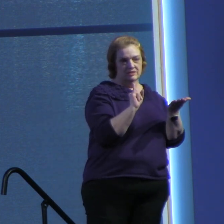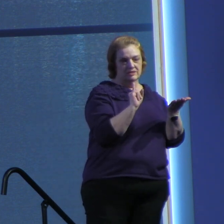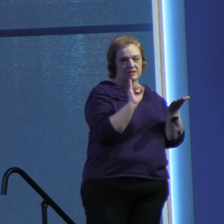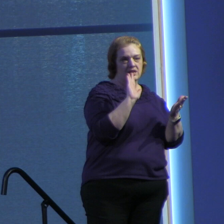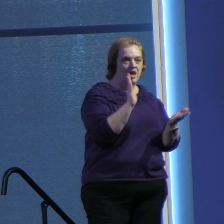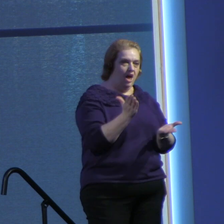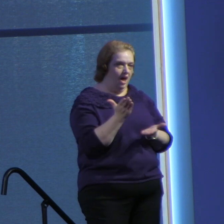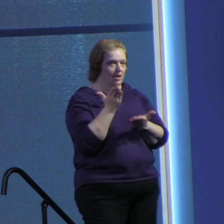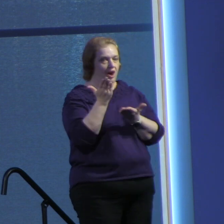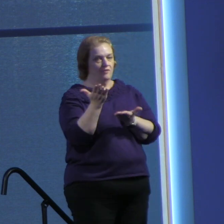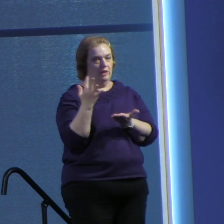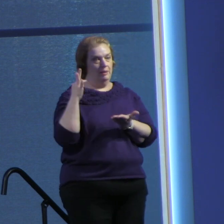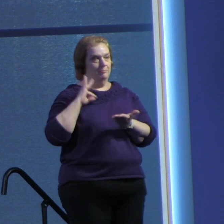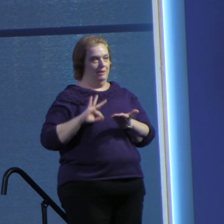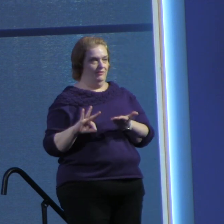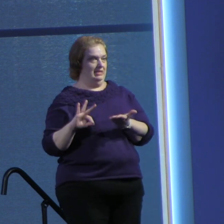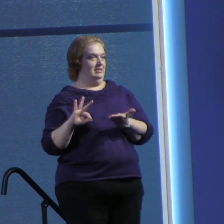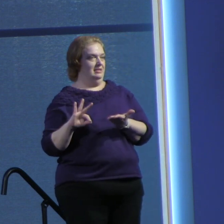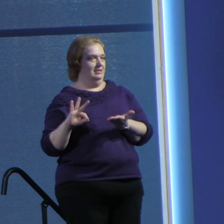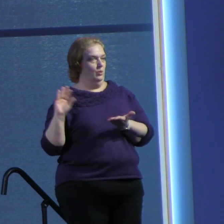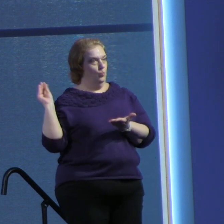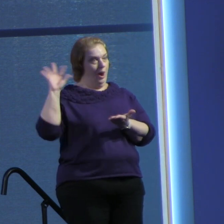and benefits.